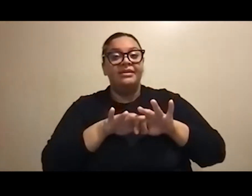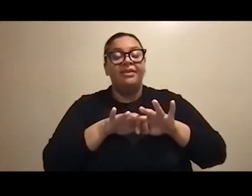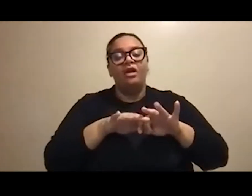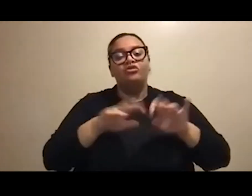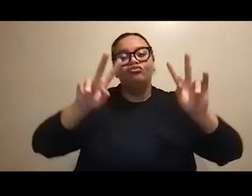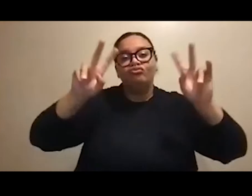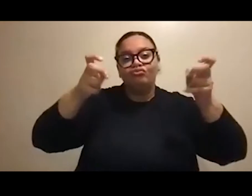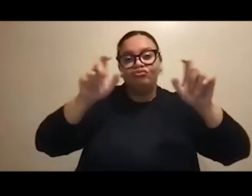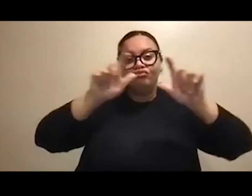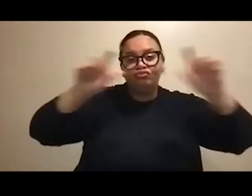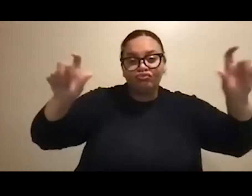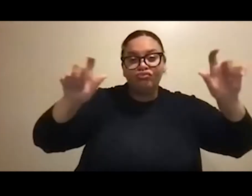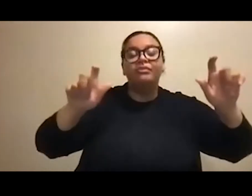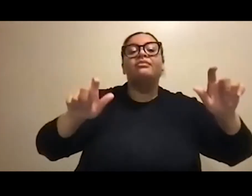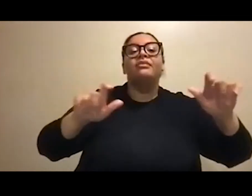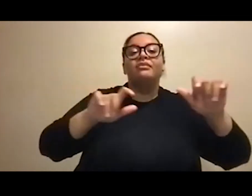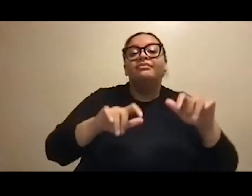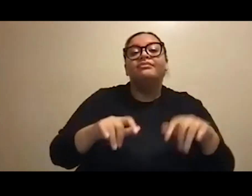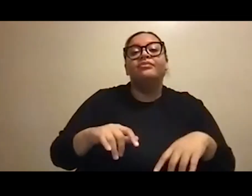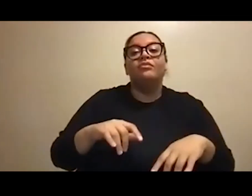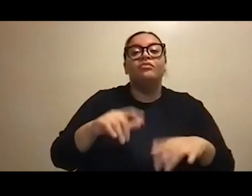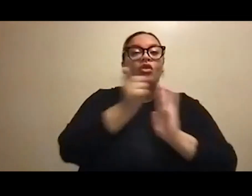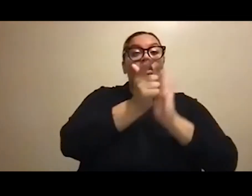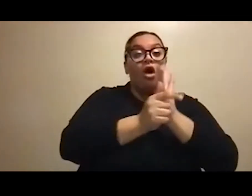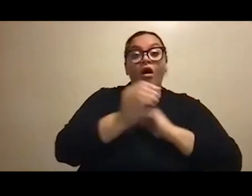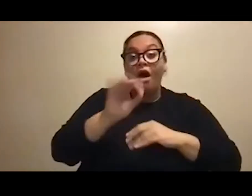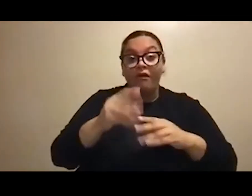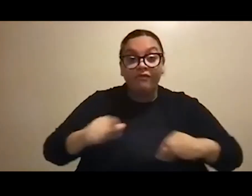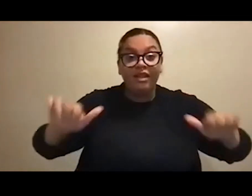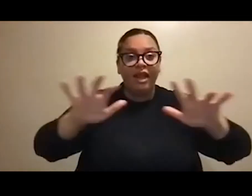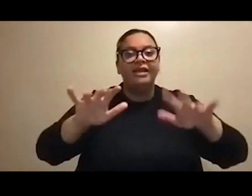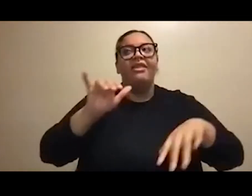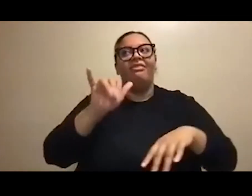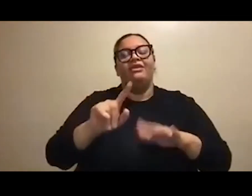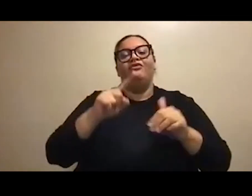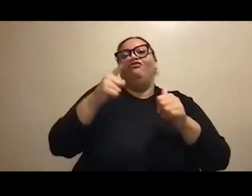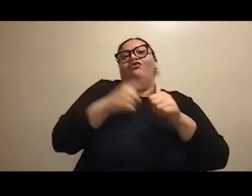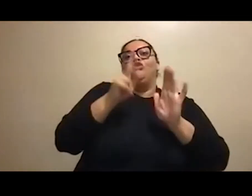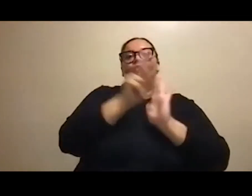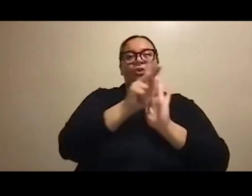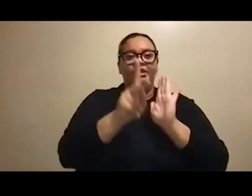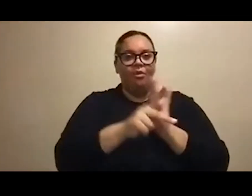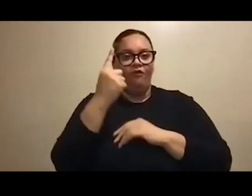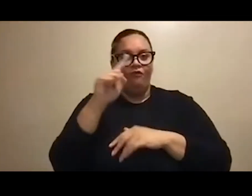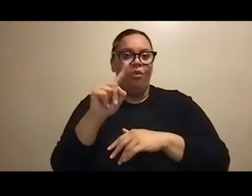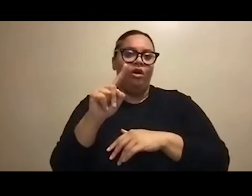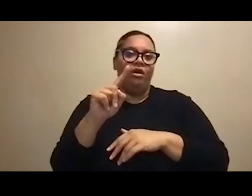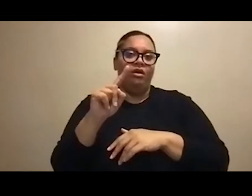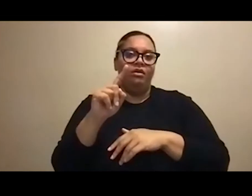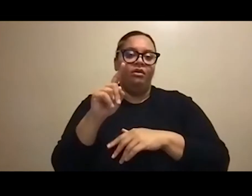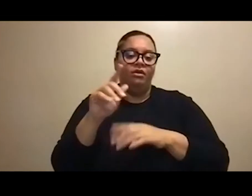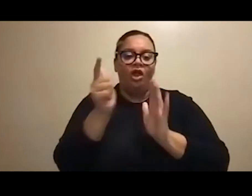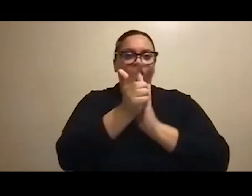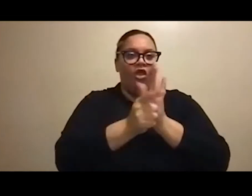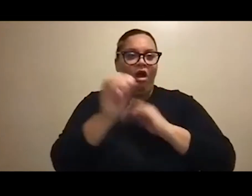to the law of the land, is one of the bedrock principles of the rule of law in the United States as well as in